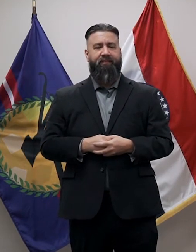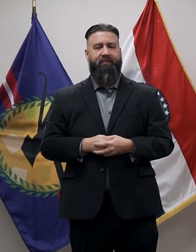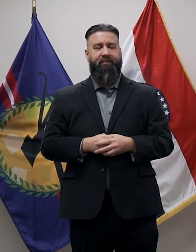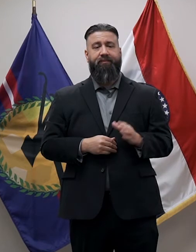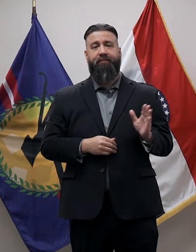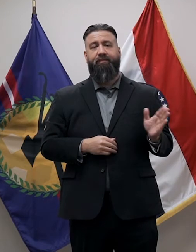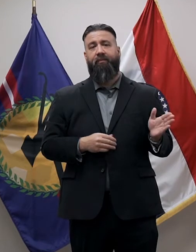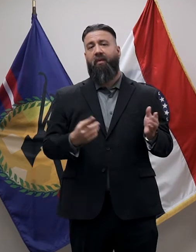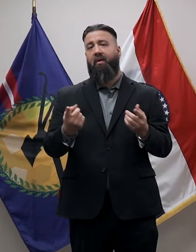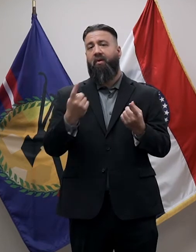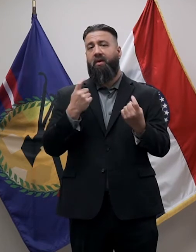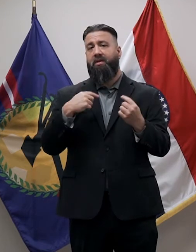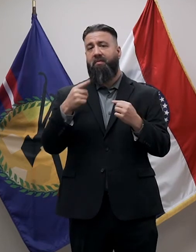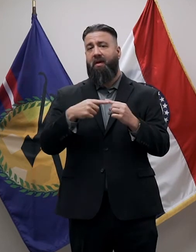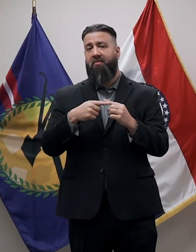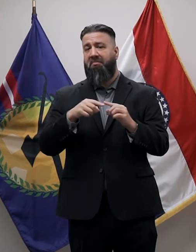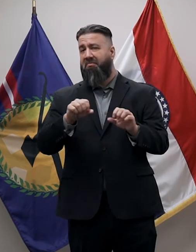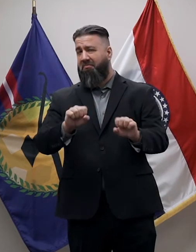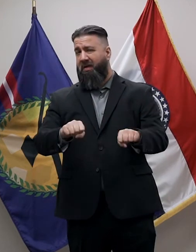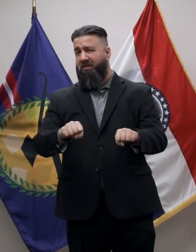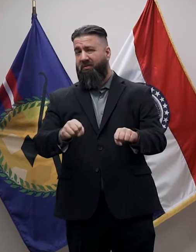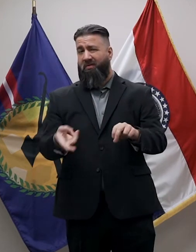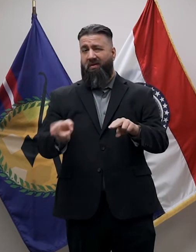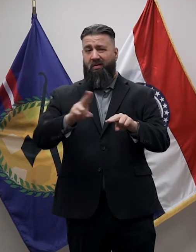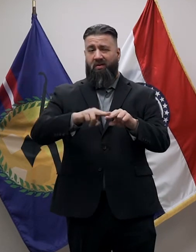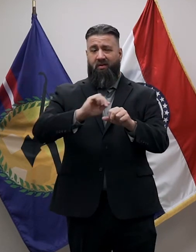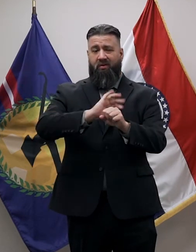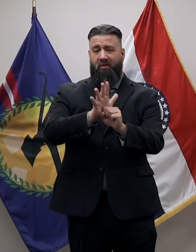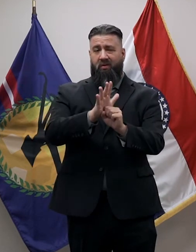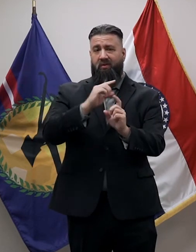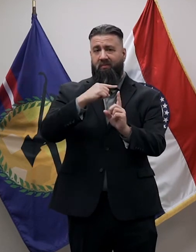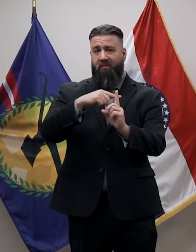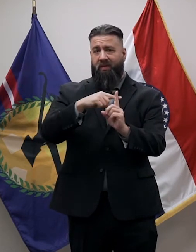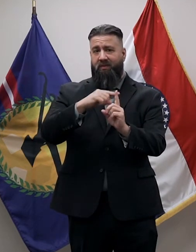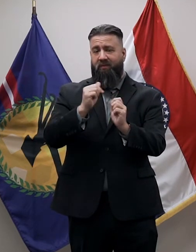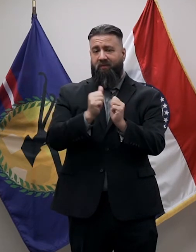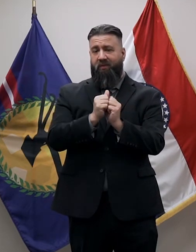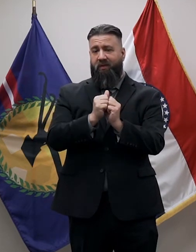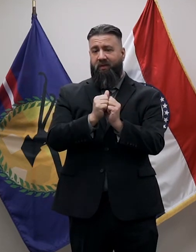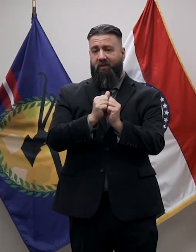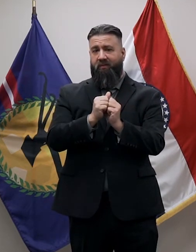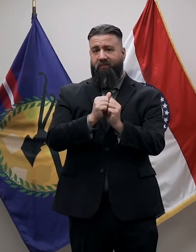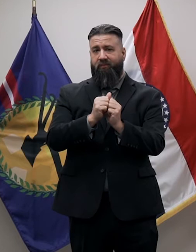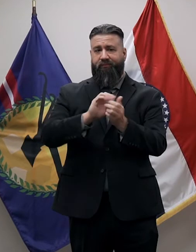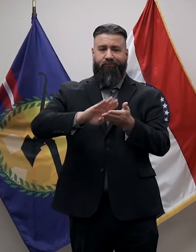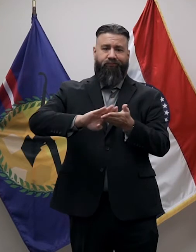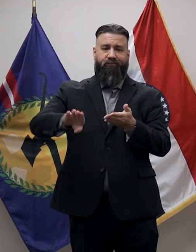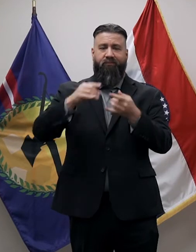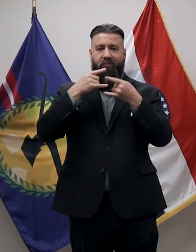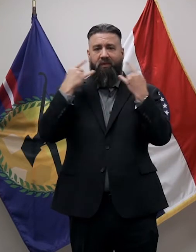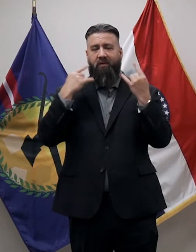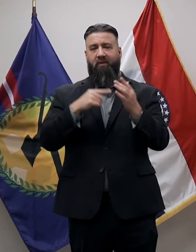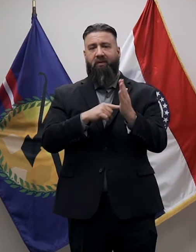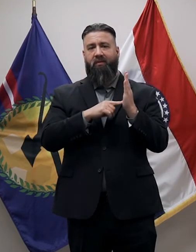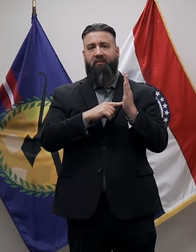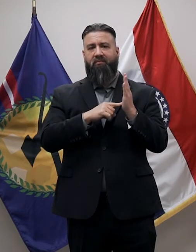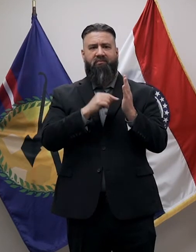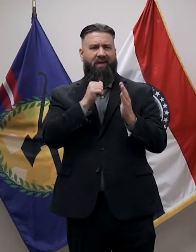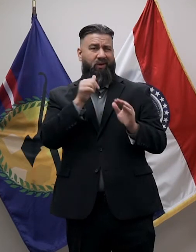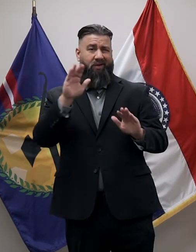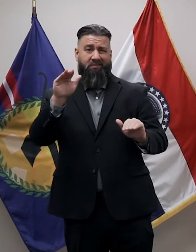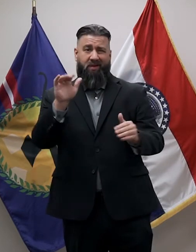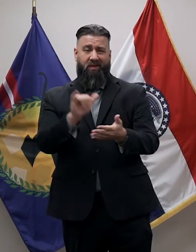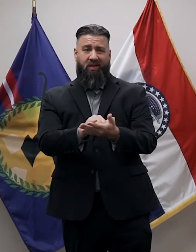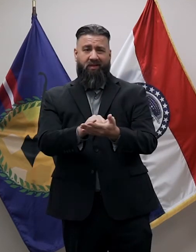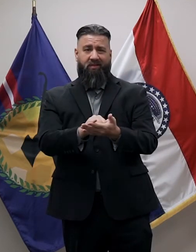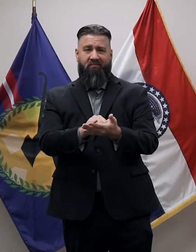is about the possibility for an increase in cases with removal of the mask mandate. We don't expect that. That's